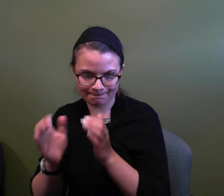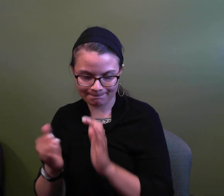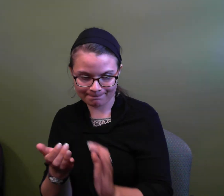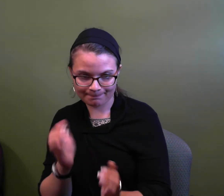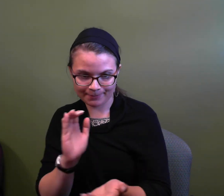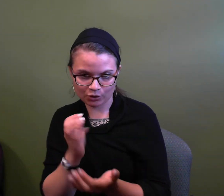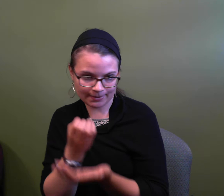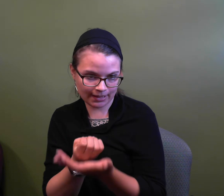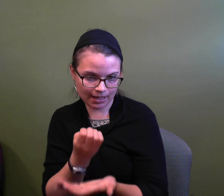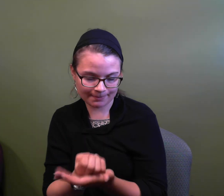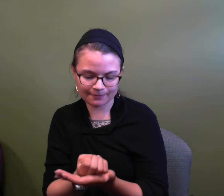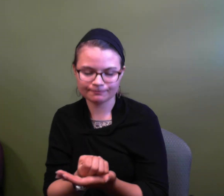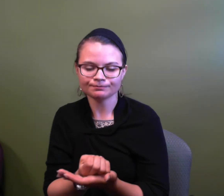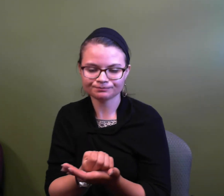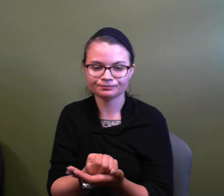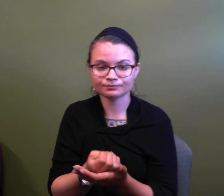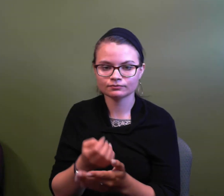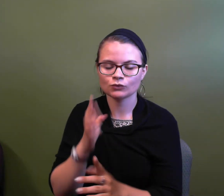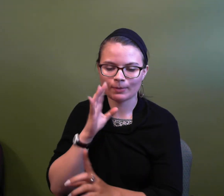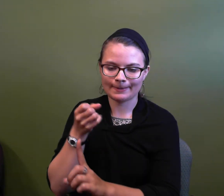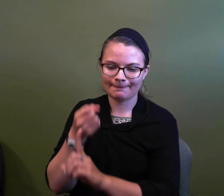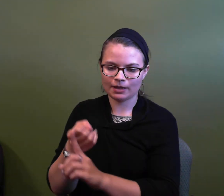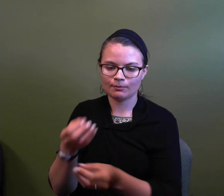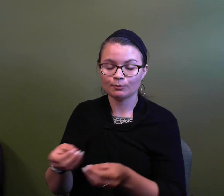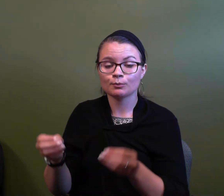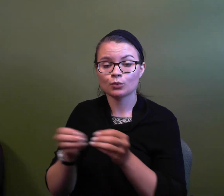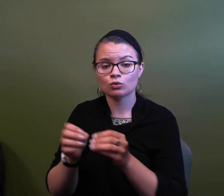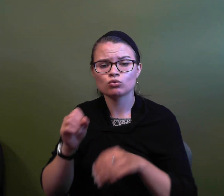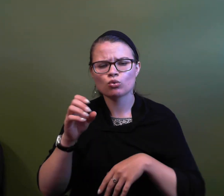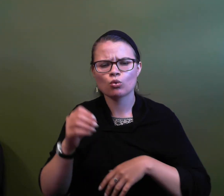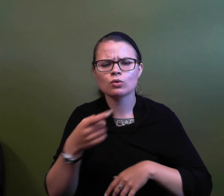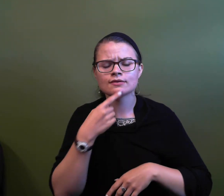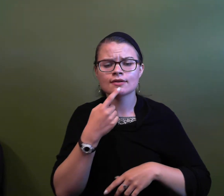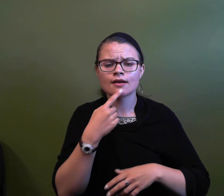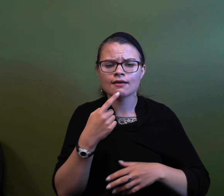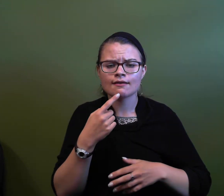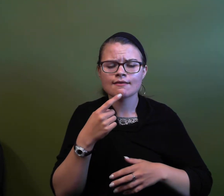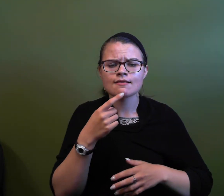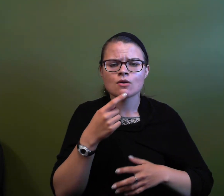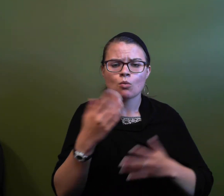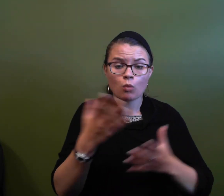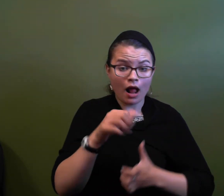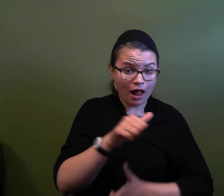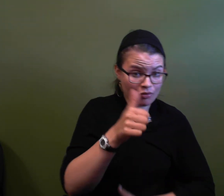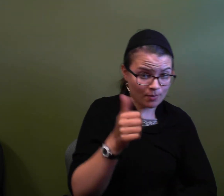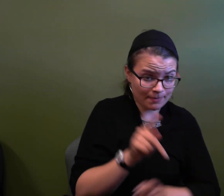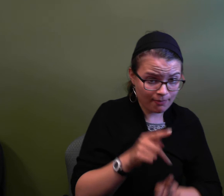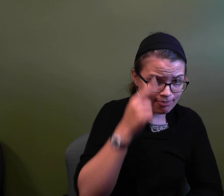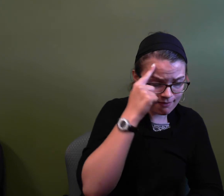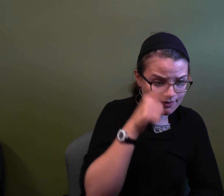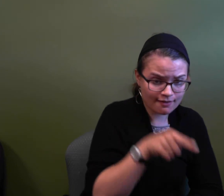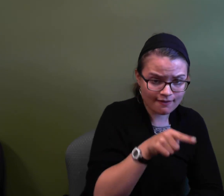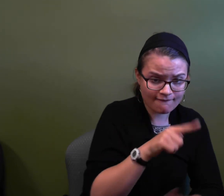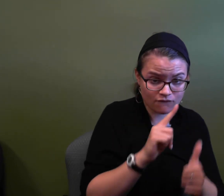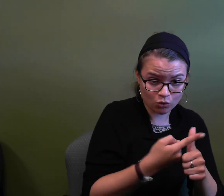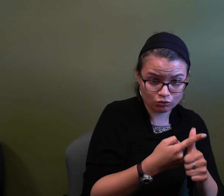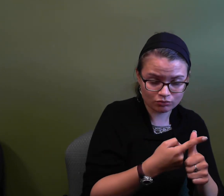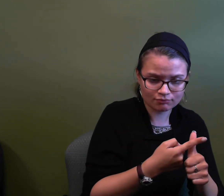has two parts to it. You say what the other people think first. In this case, although many